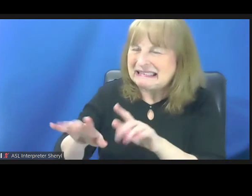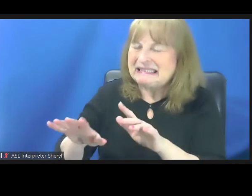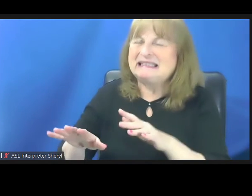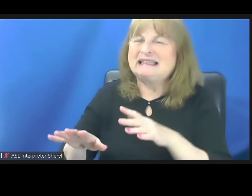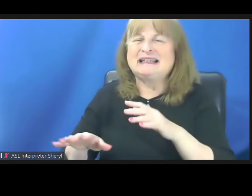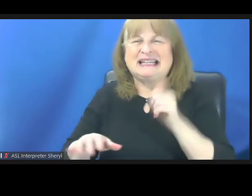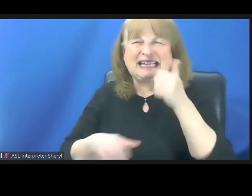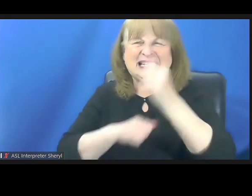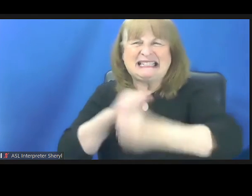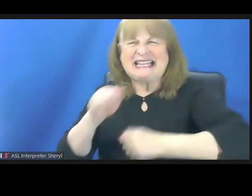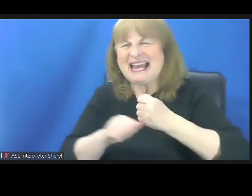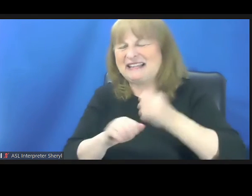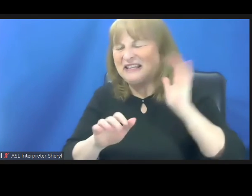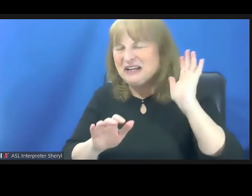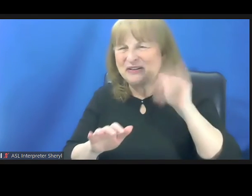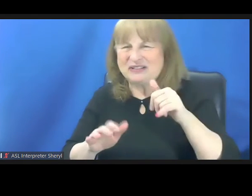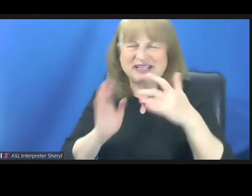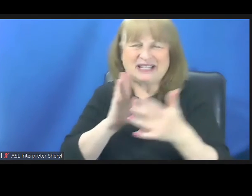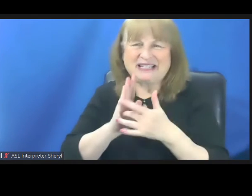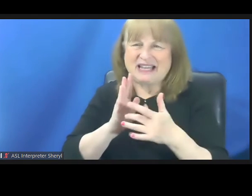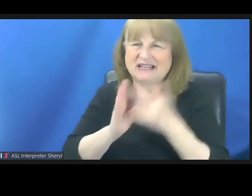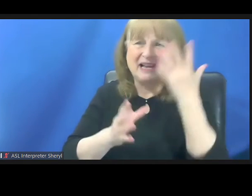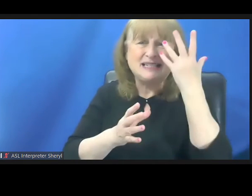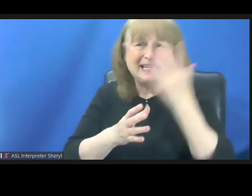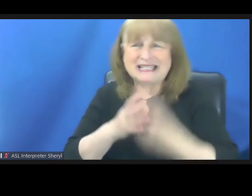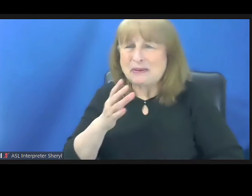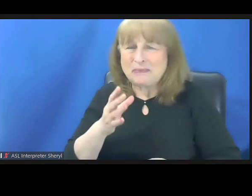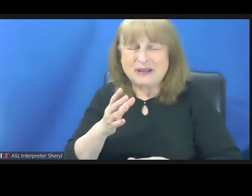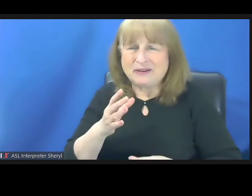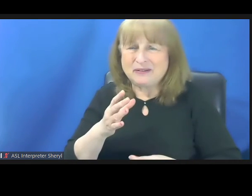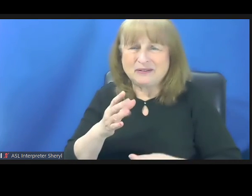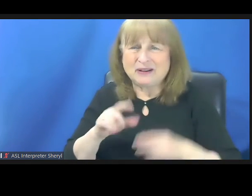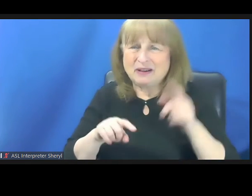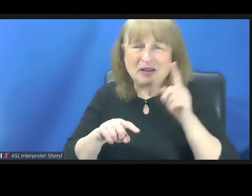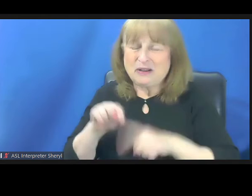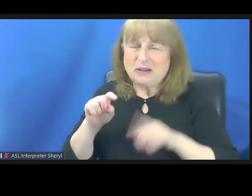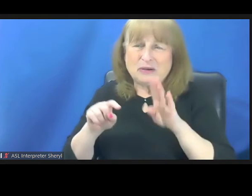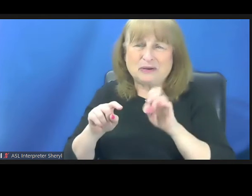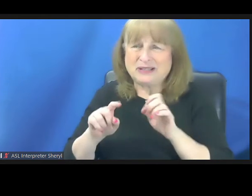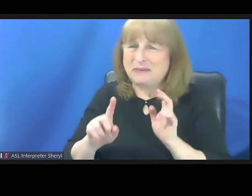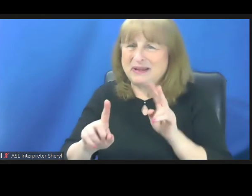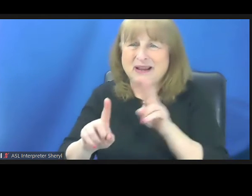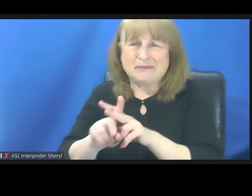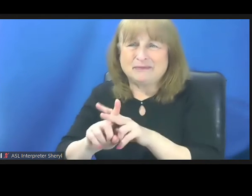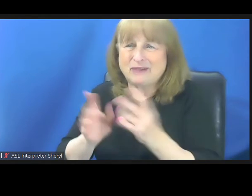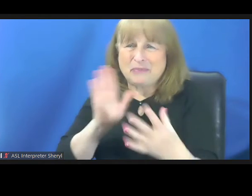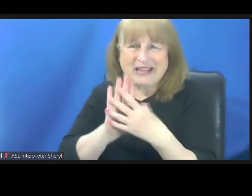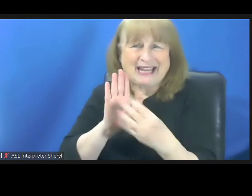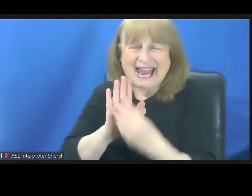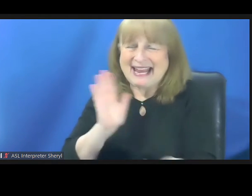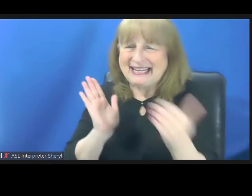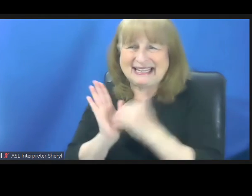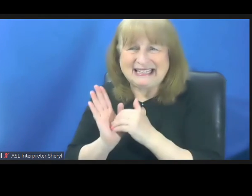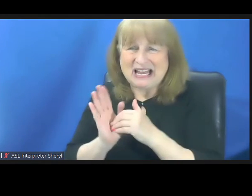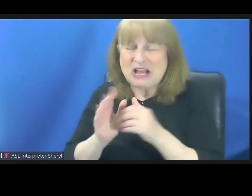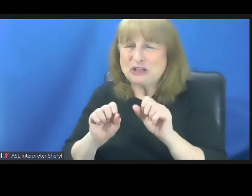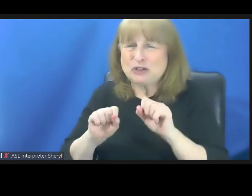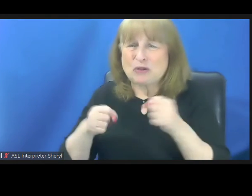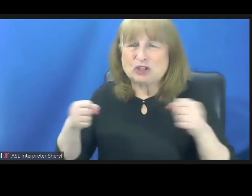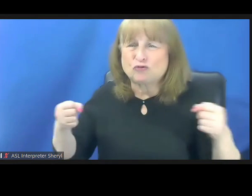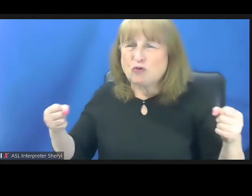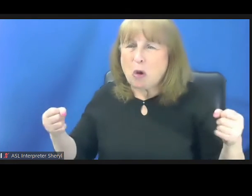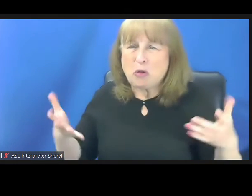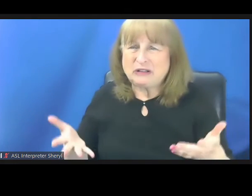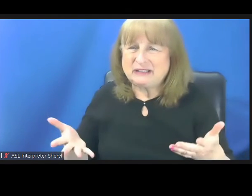10 years, the technology disappeared and couldn't be replicated. So the scroll ones